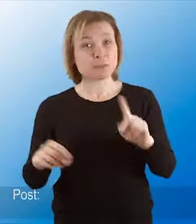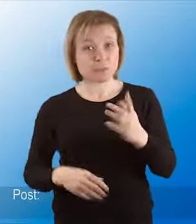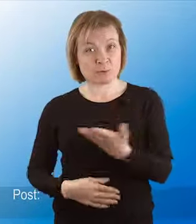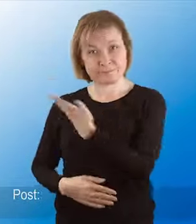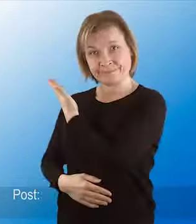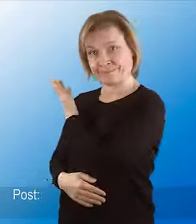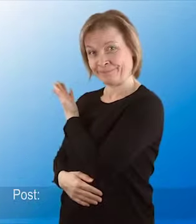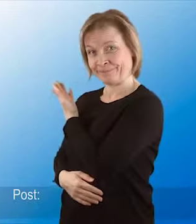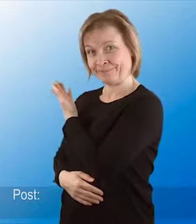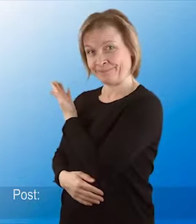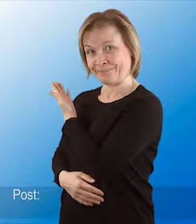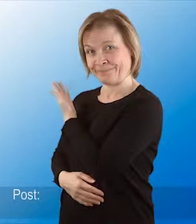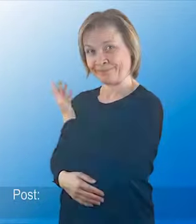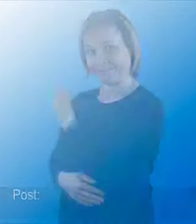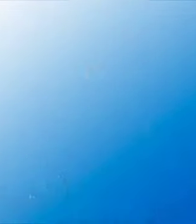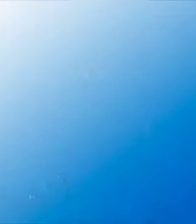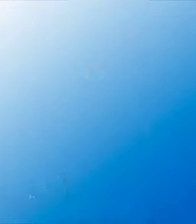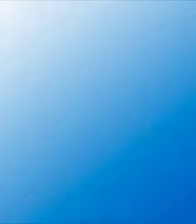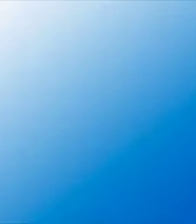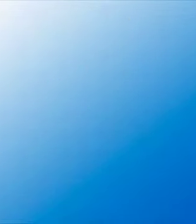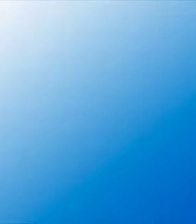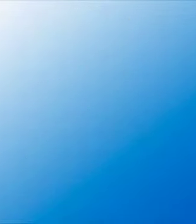Plan, Revenue Scotland, PO Box